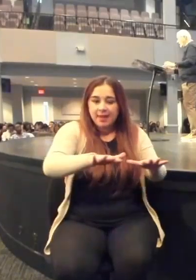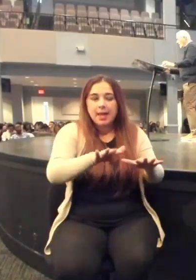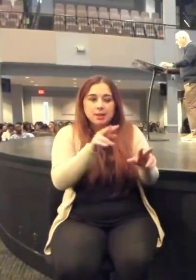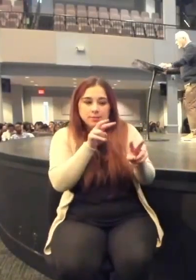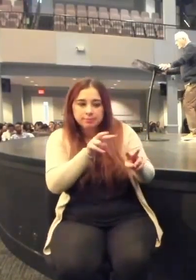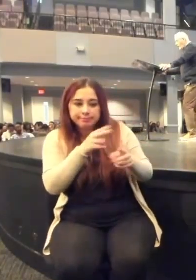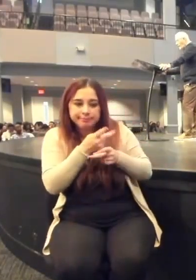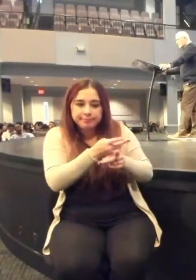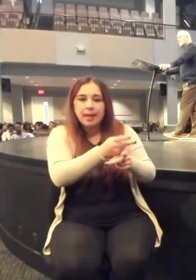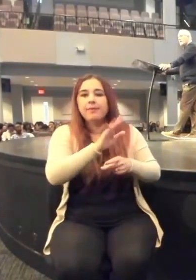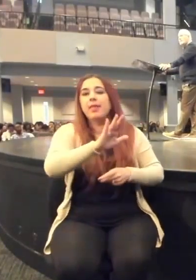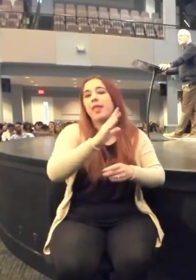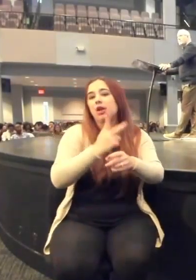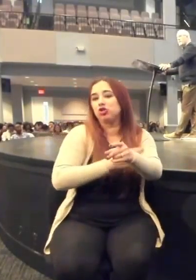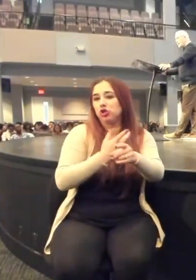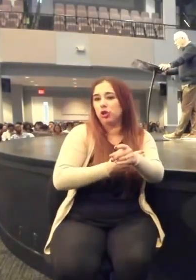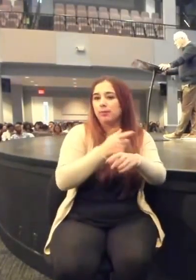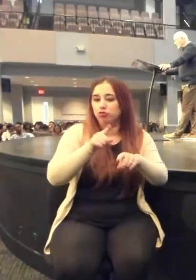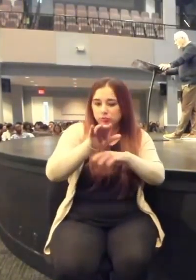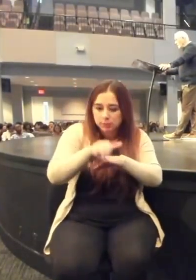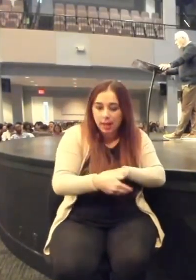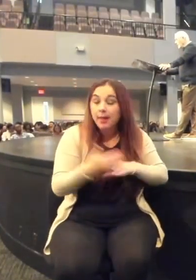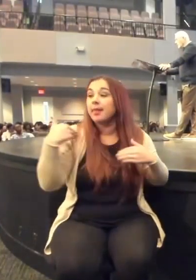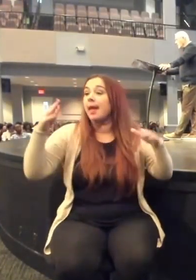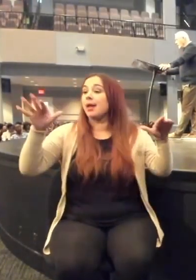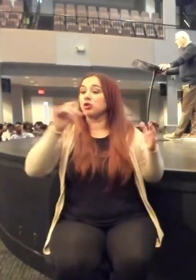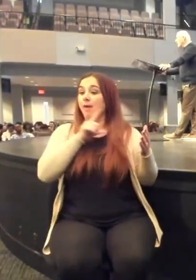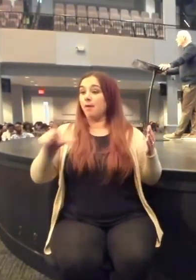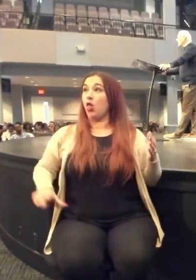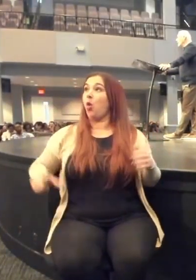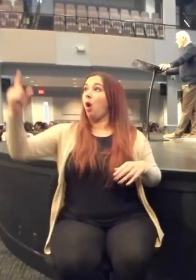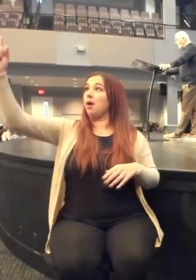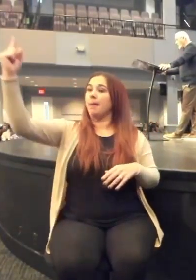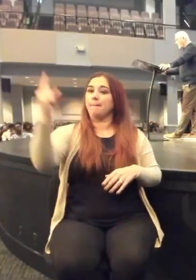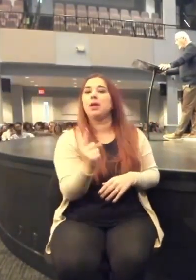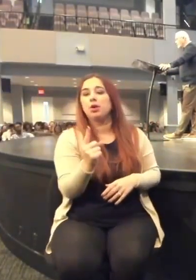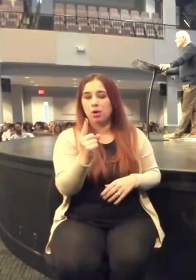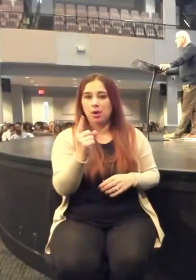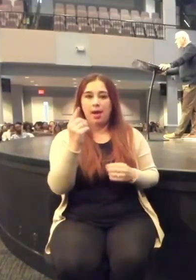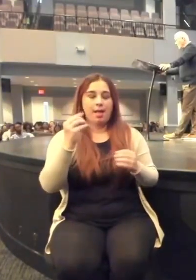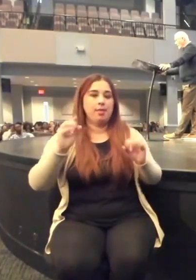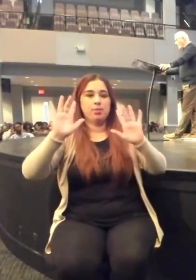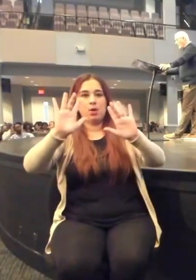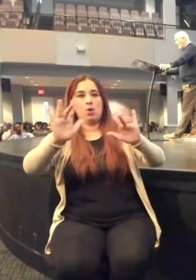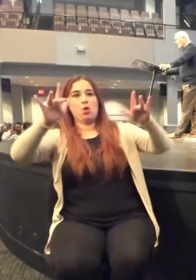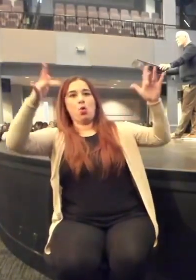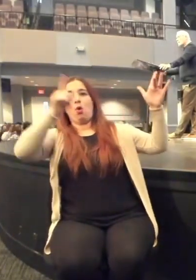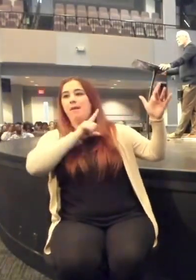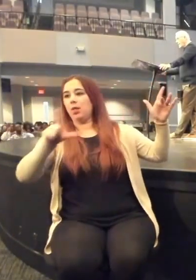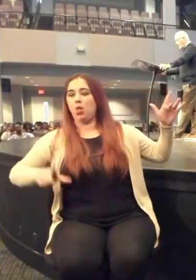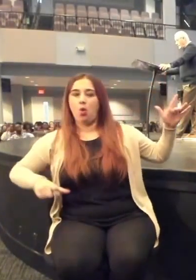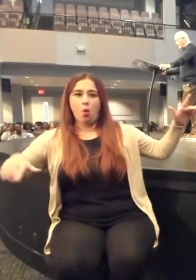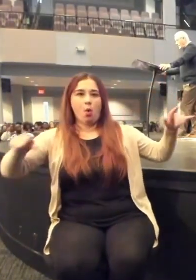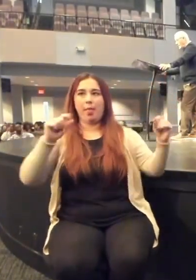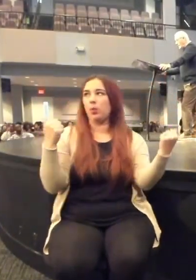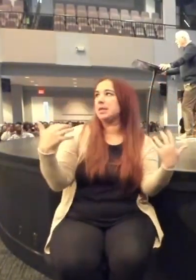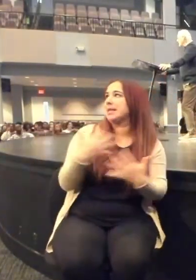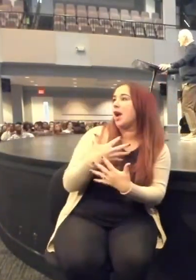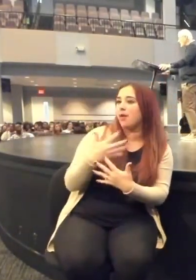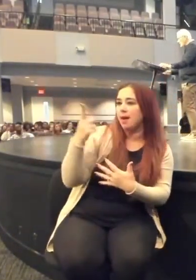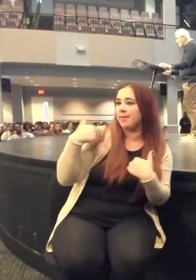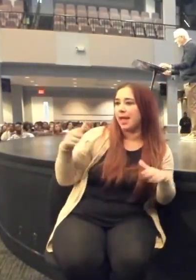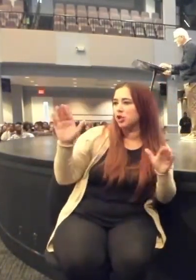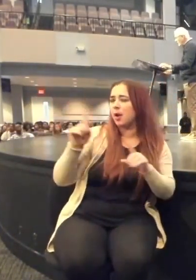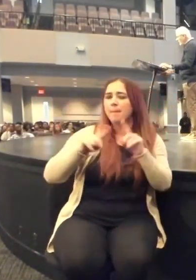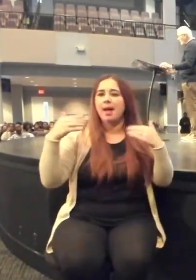watch over their flocks at night. An angel of the Lord appeared to them, and the glory of the Lord shone around them, and they were terrified. But